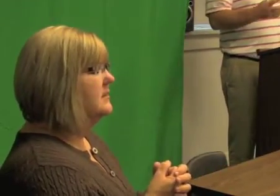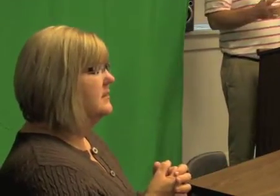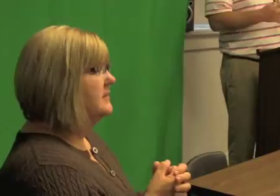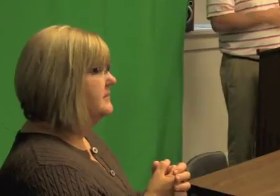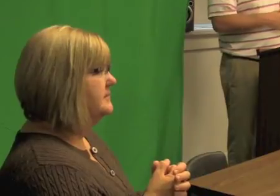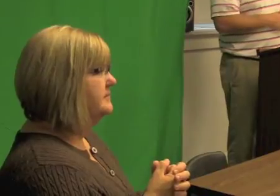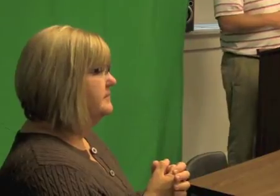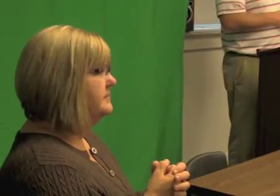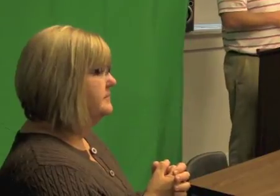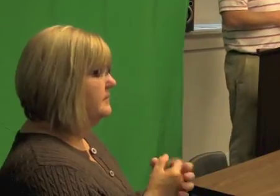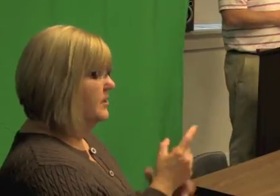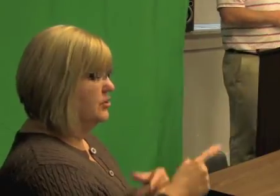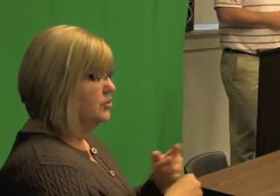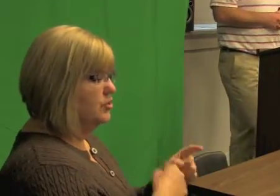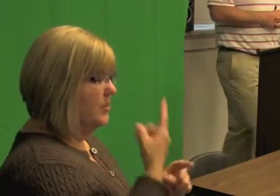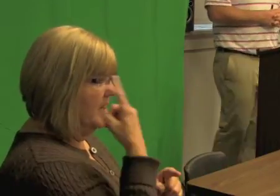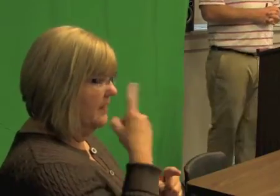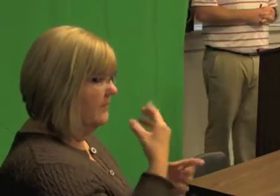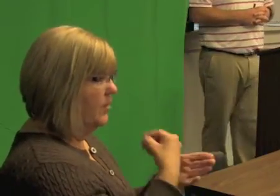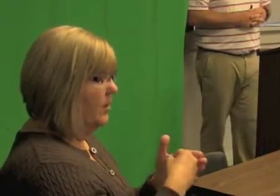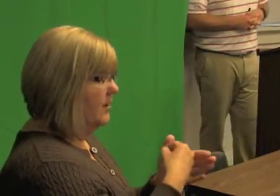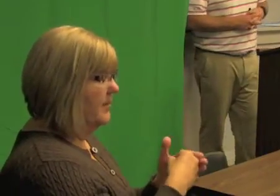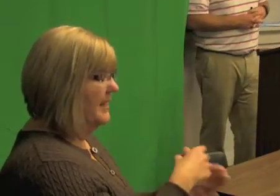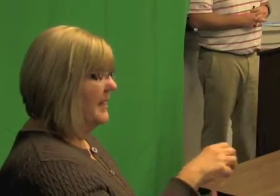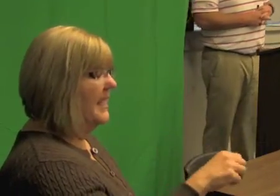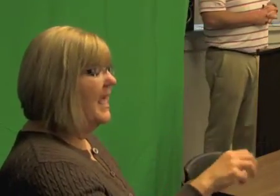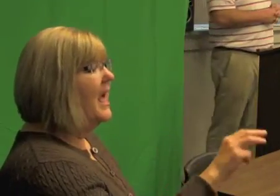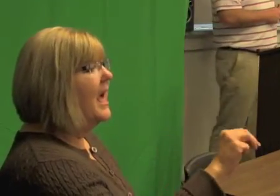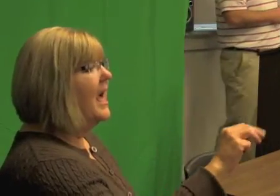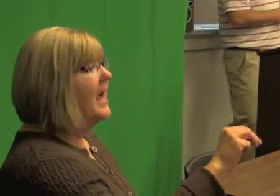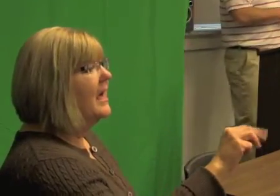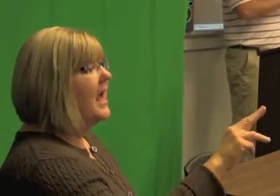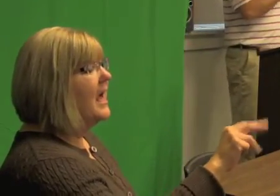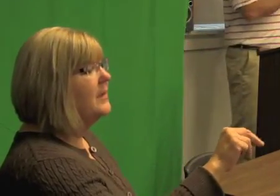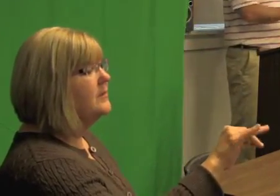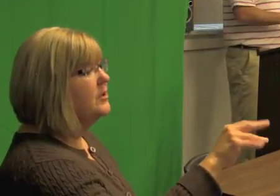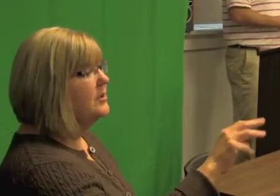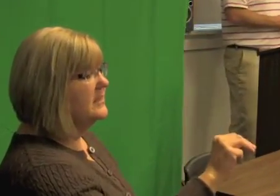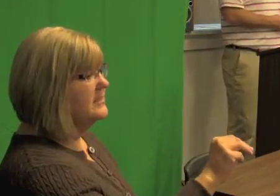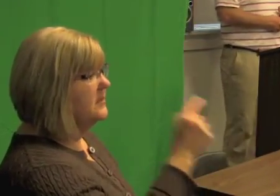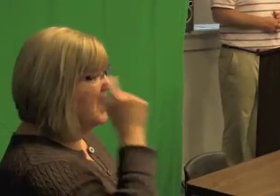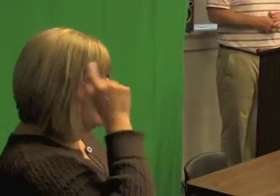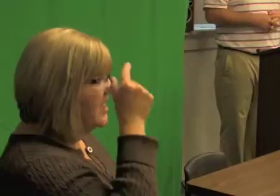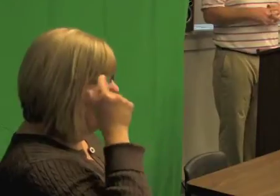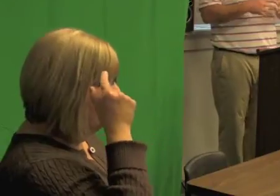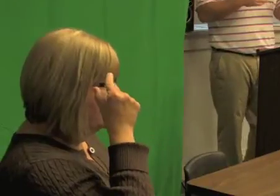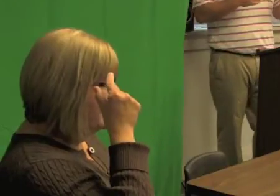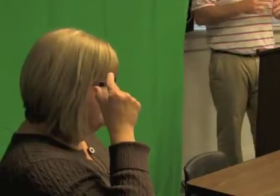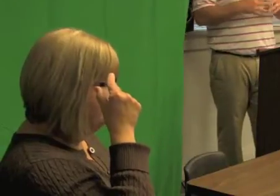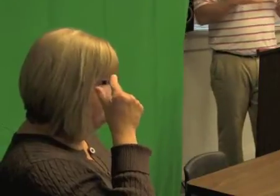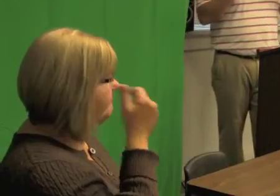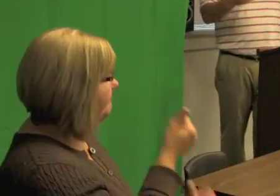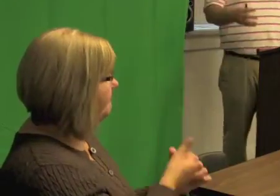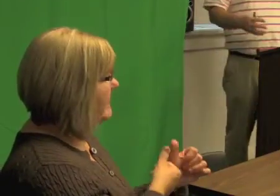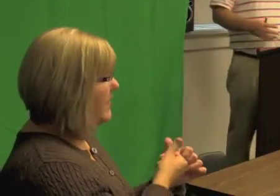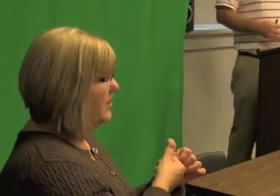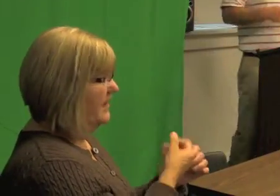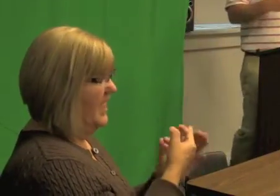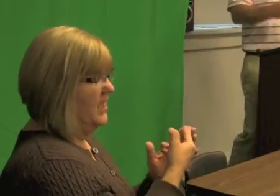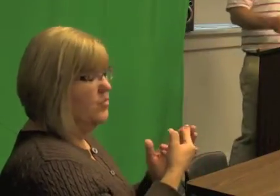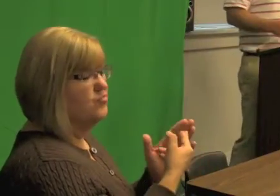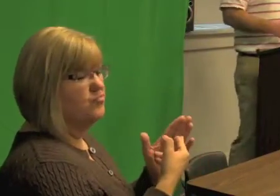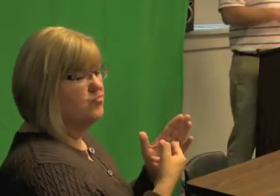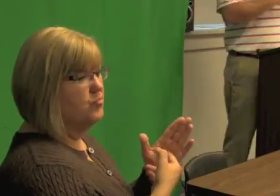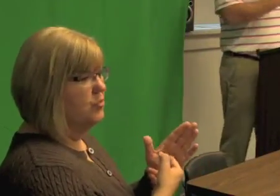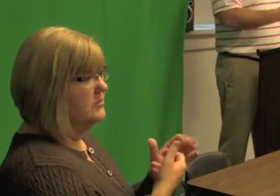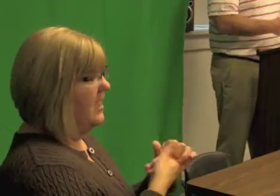Trading for money. Communism, government runs everything. Government owns businesses,